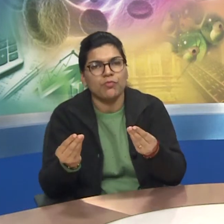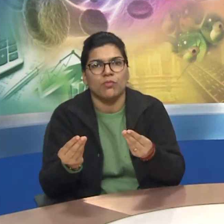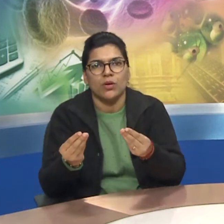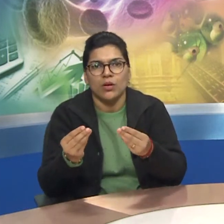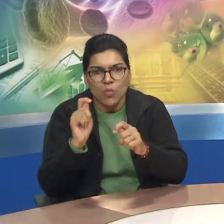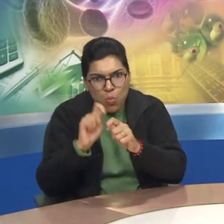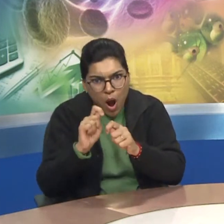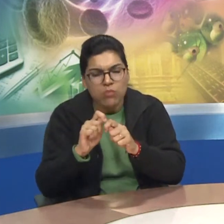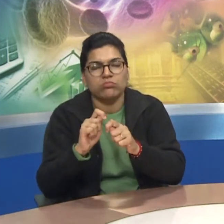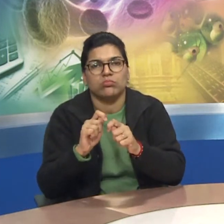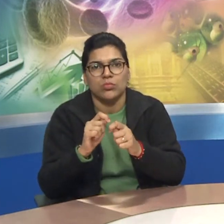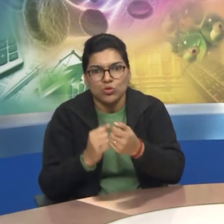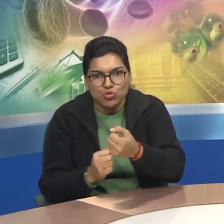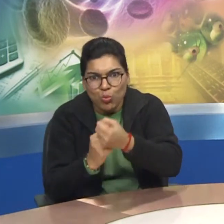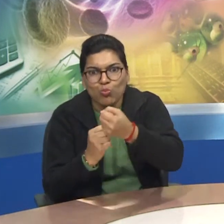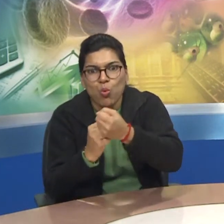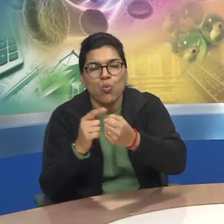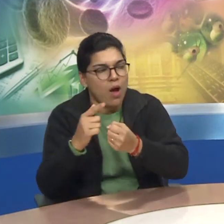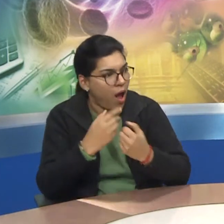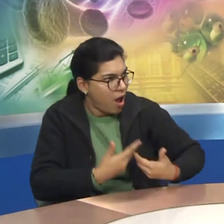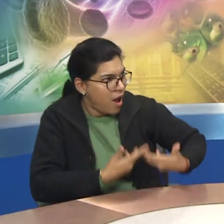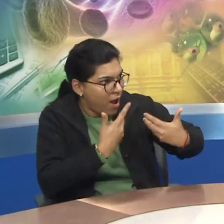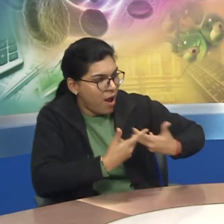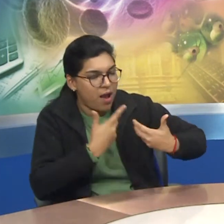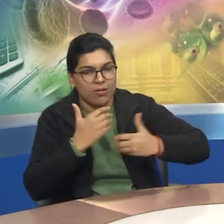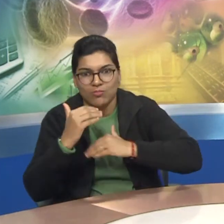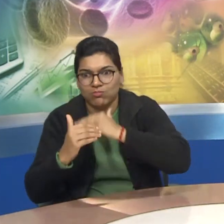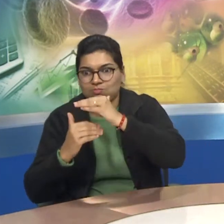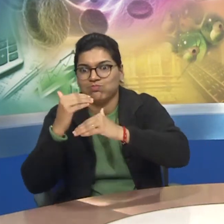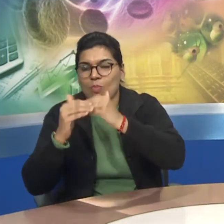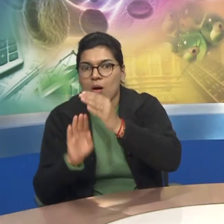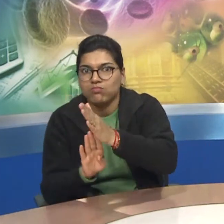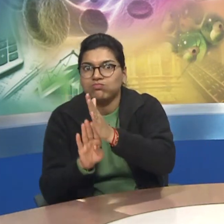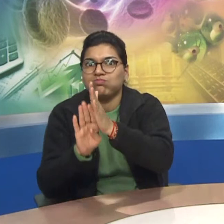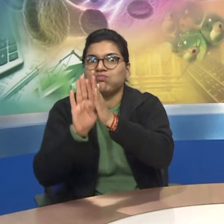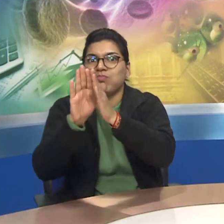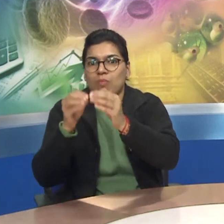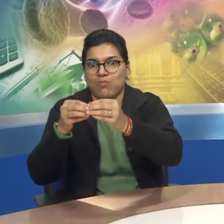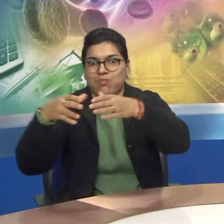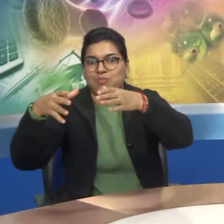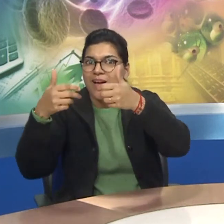promote. It means to help to develop.